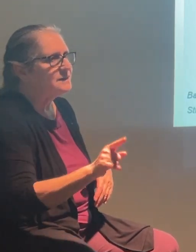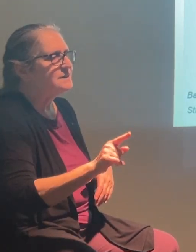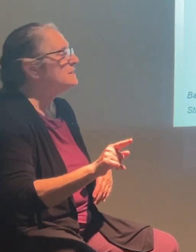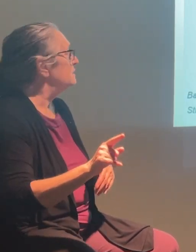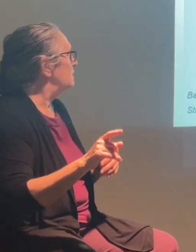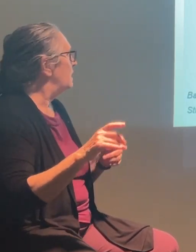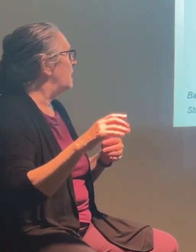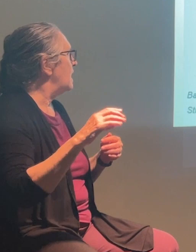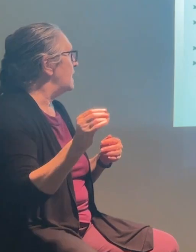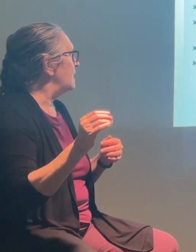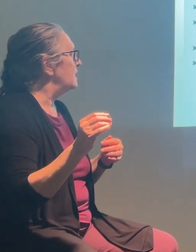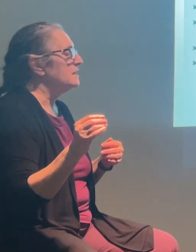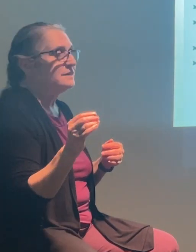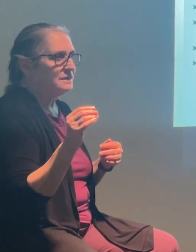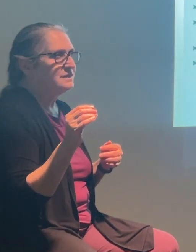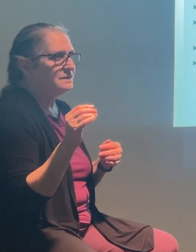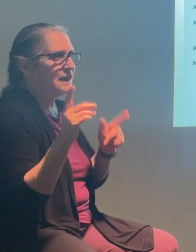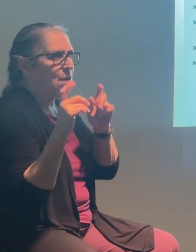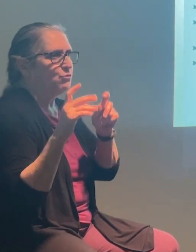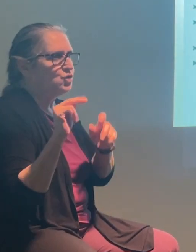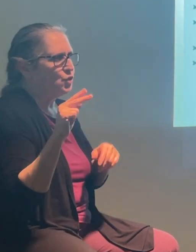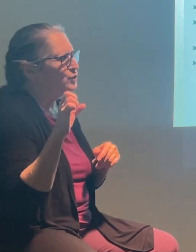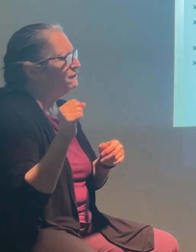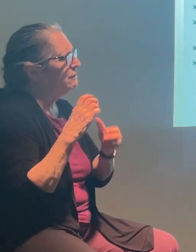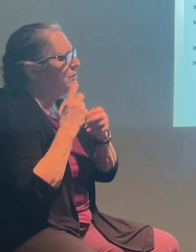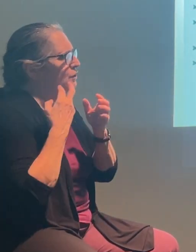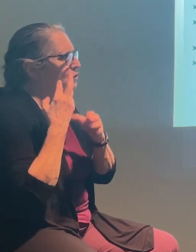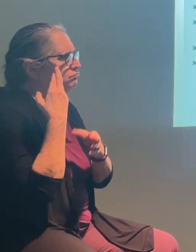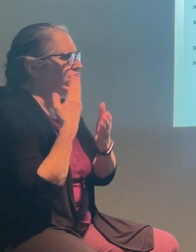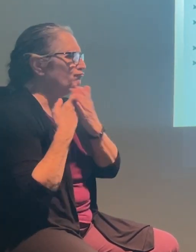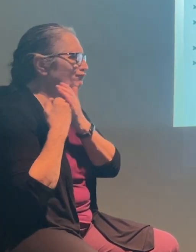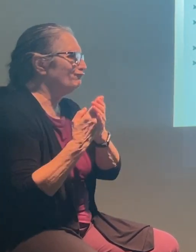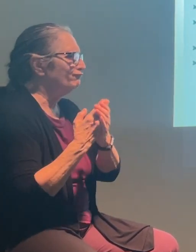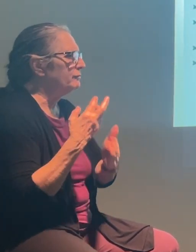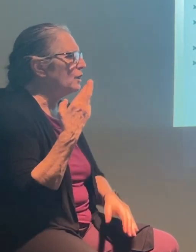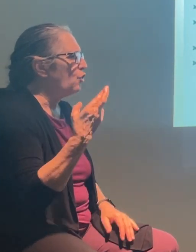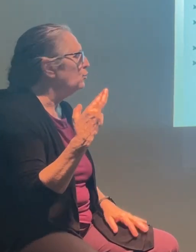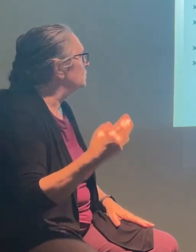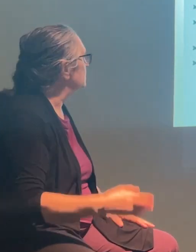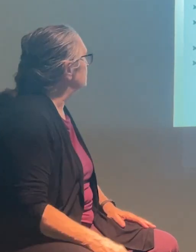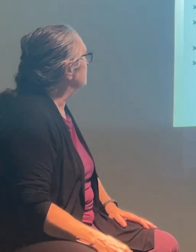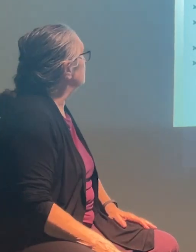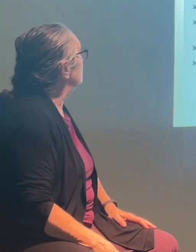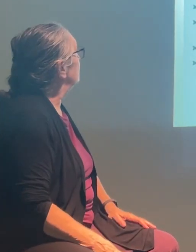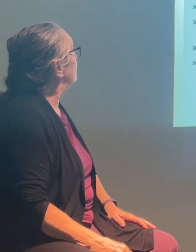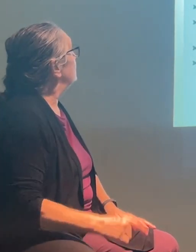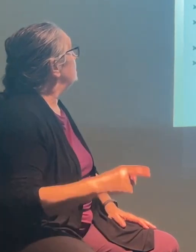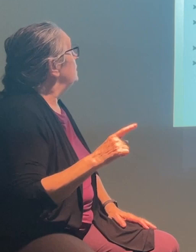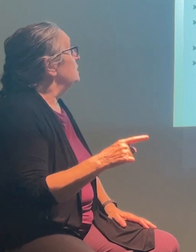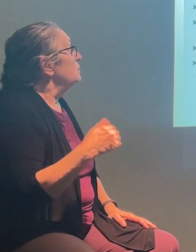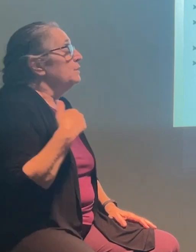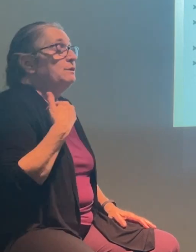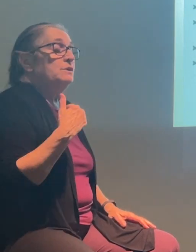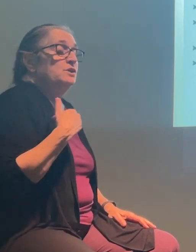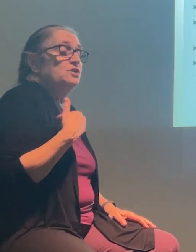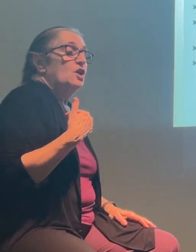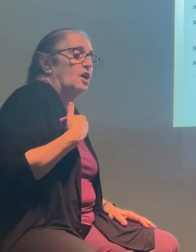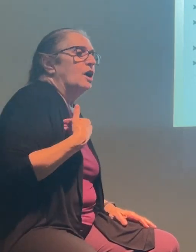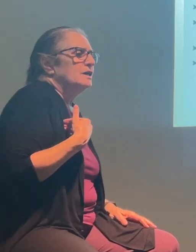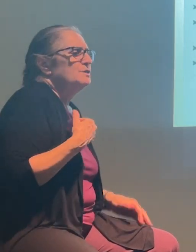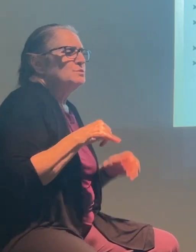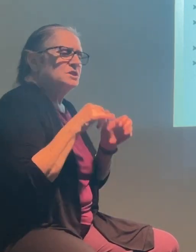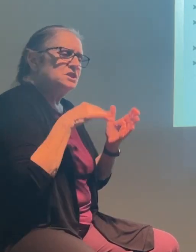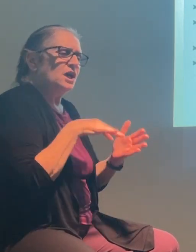still send stuff. So here we go. So when Steichen was still fairly young, he was studying his